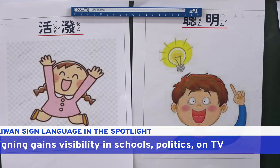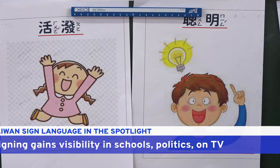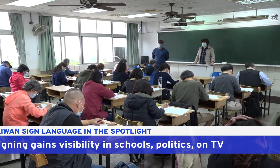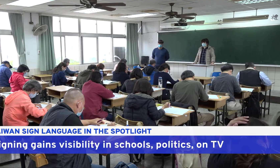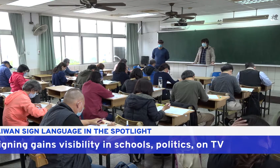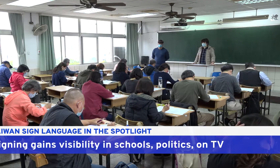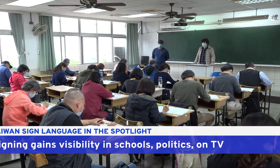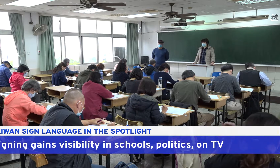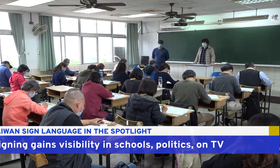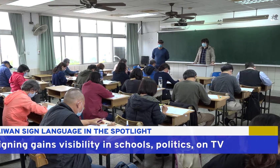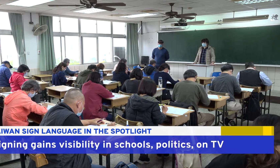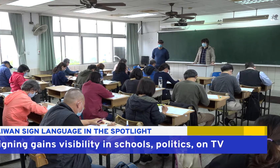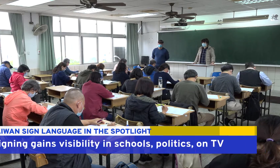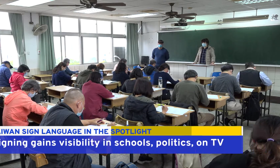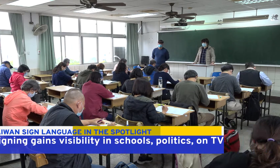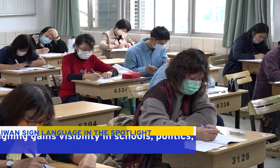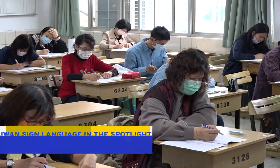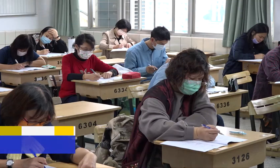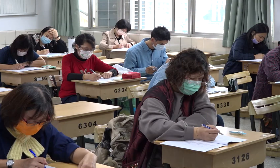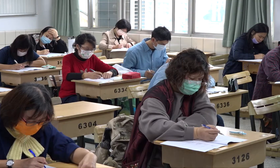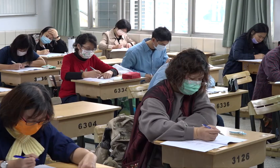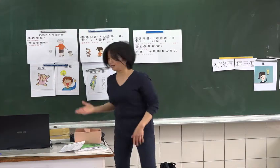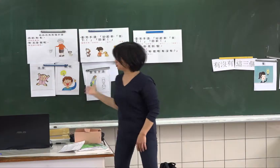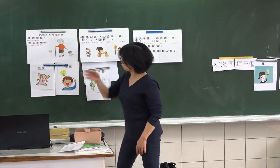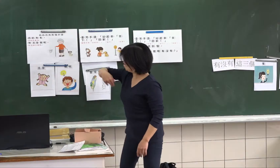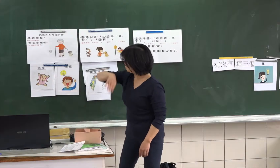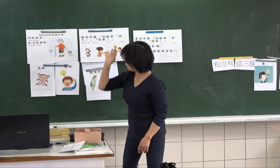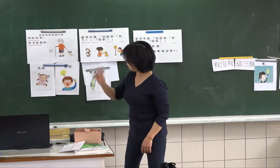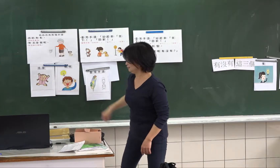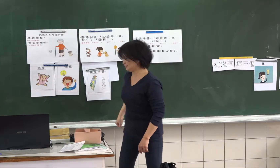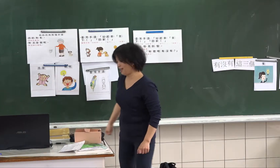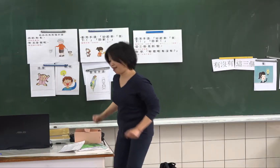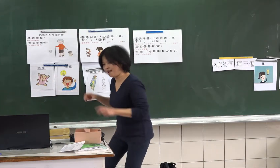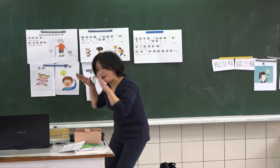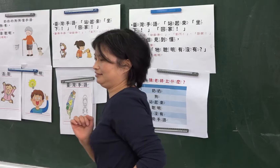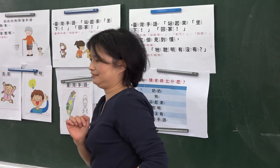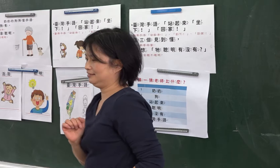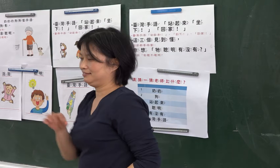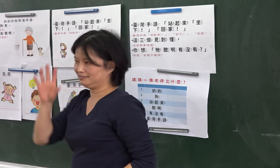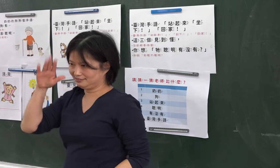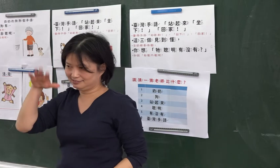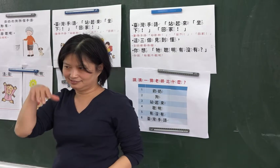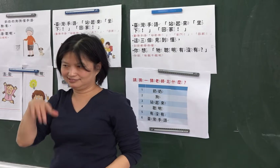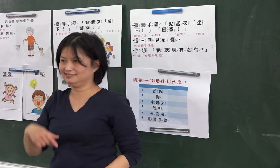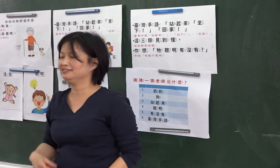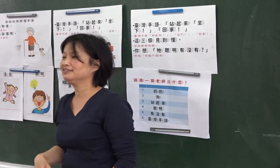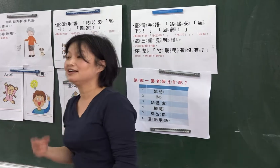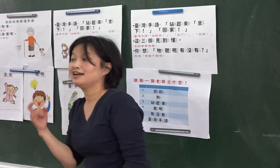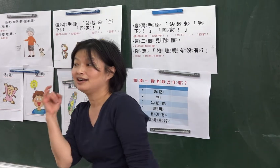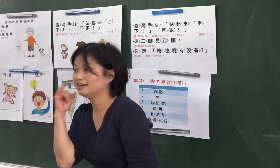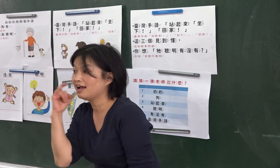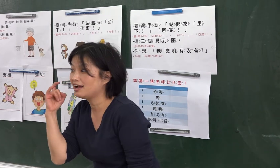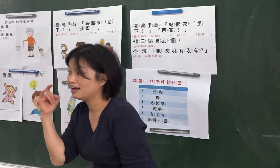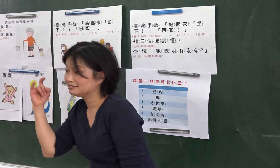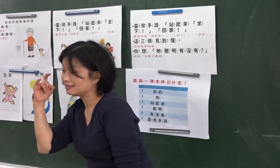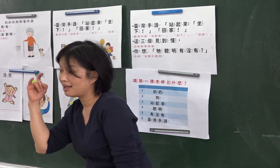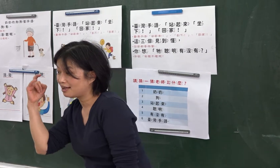is like no other language in the world. As of September, both deaf and hearing students can now choose it as a second